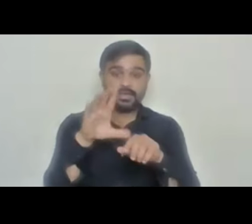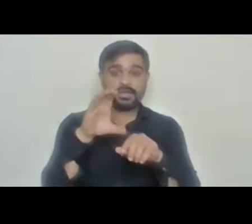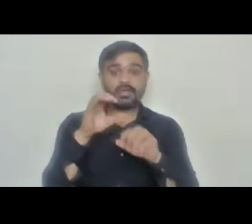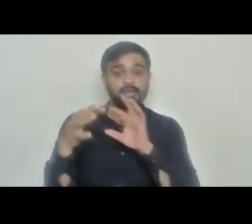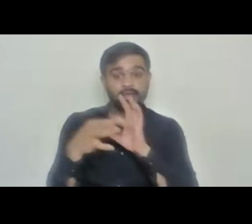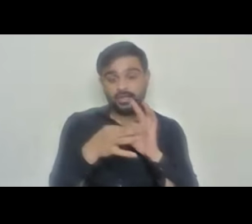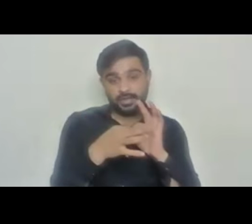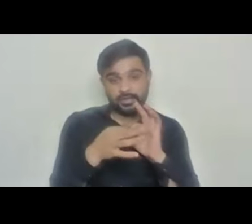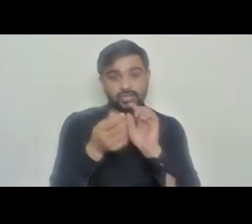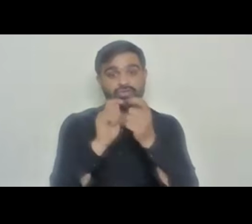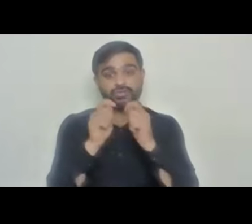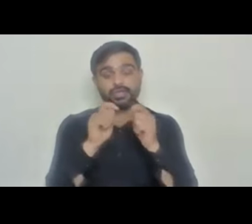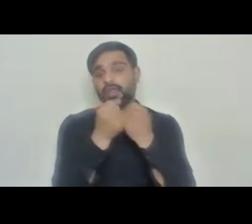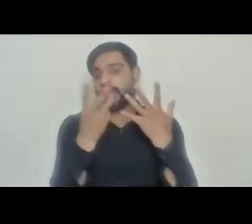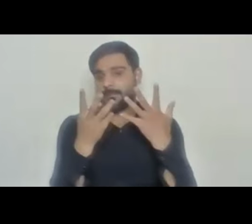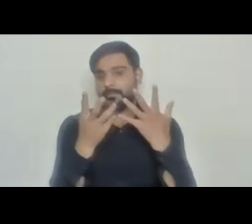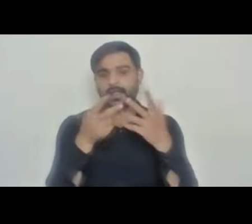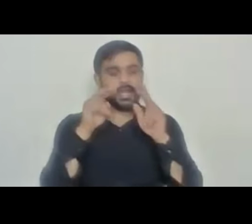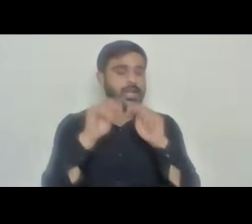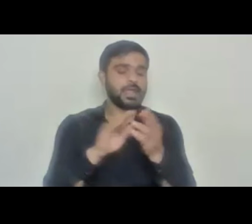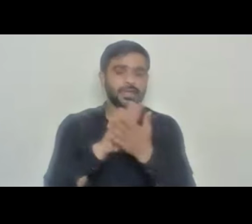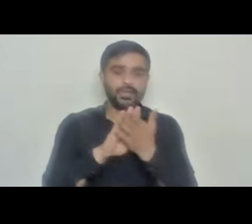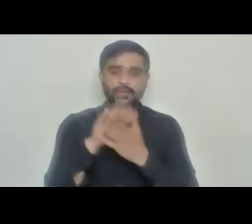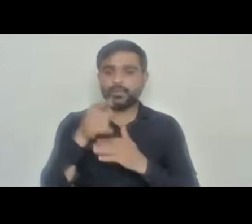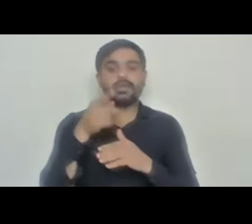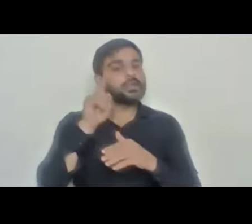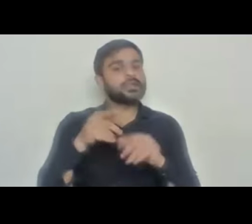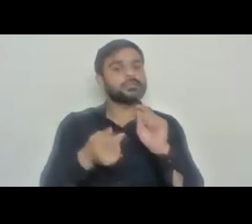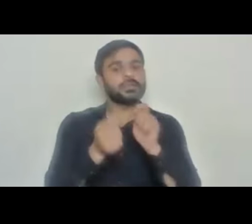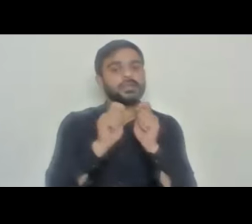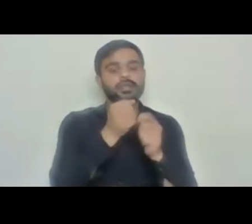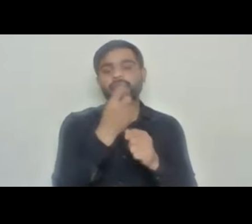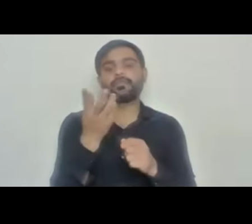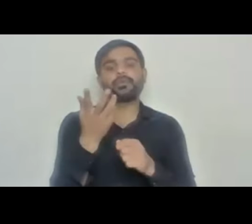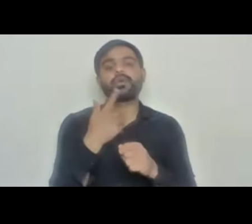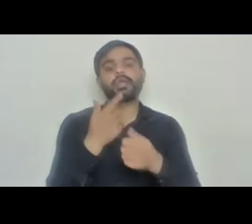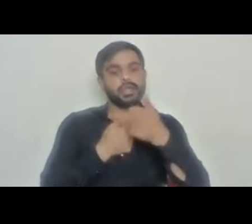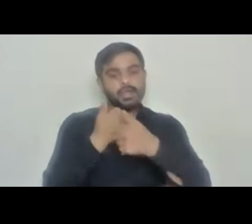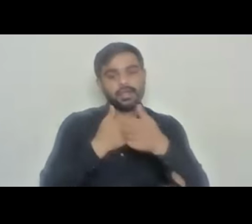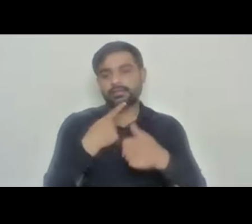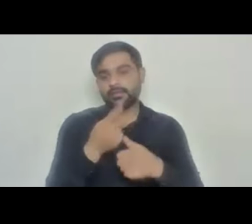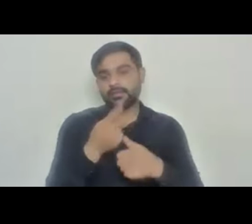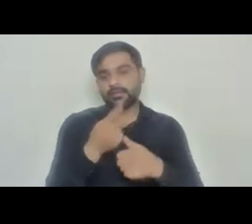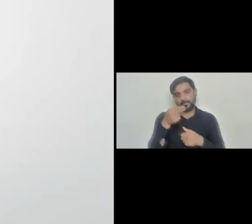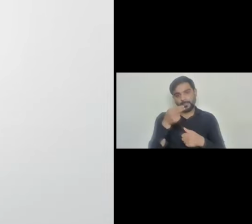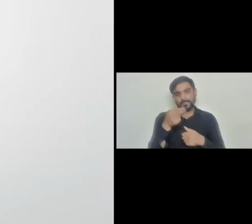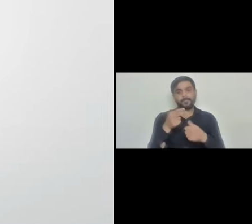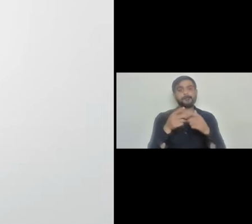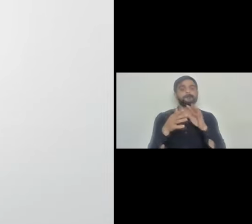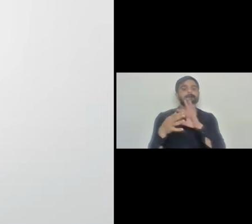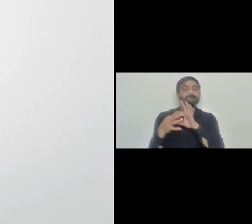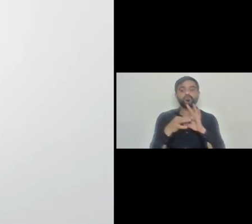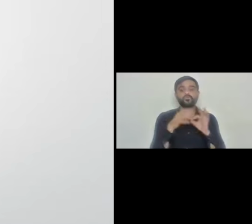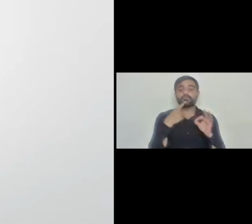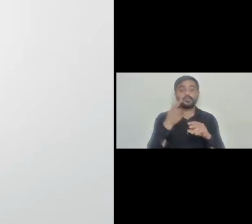related to change in another, it does not necessarily cause the change in another. While the tests which are for causation, they'll tell you